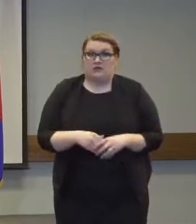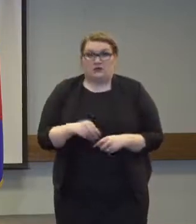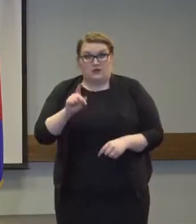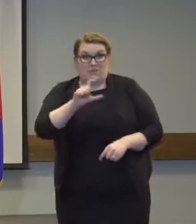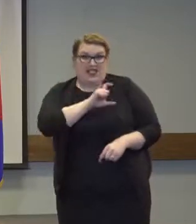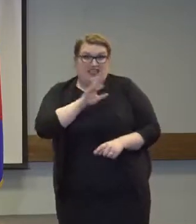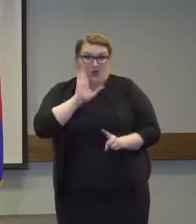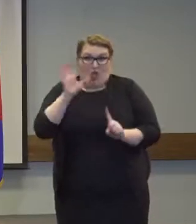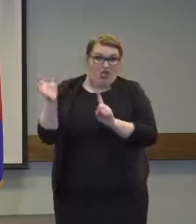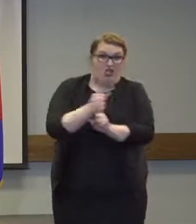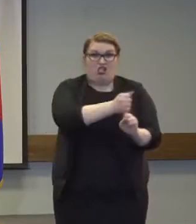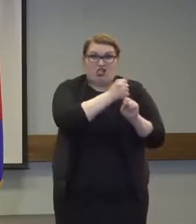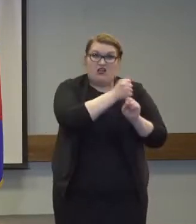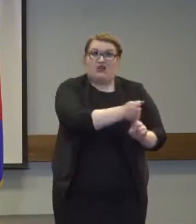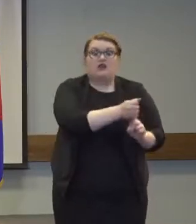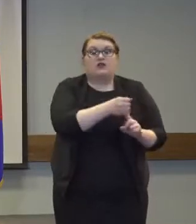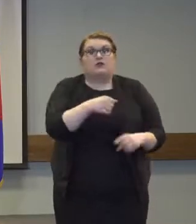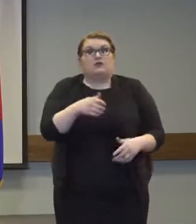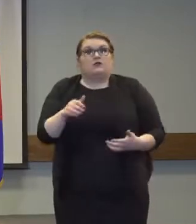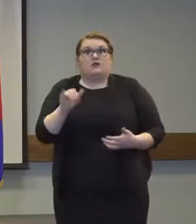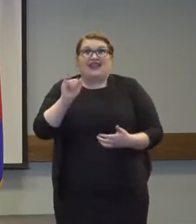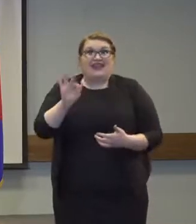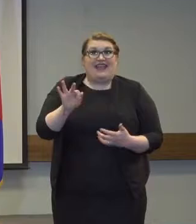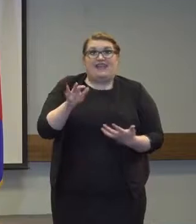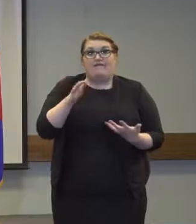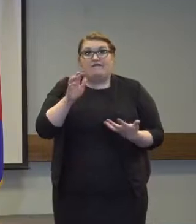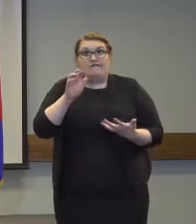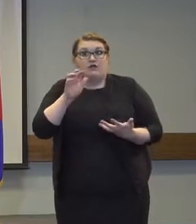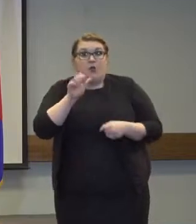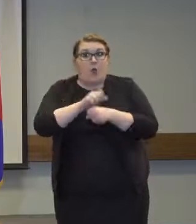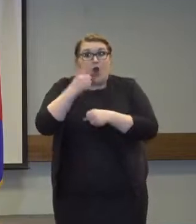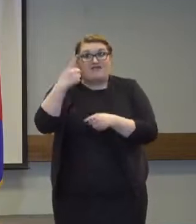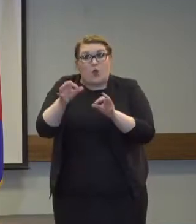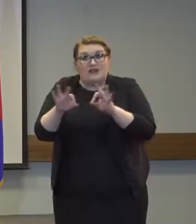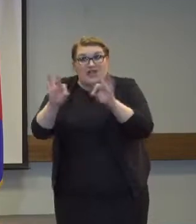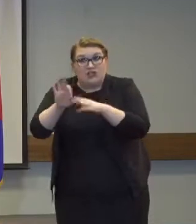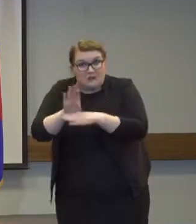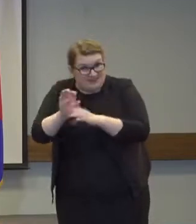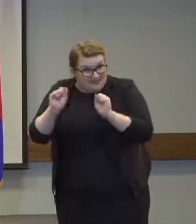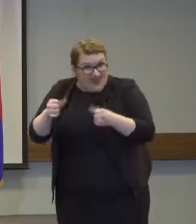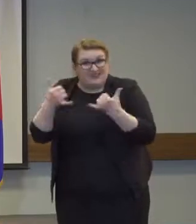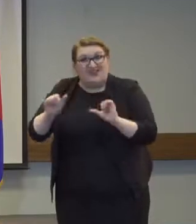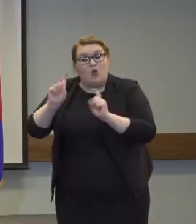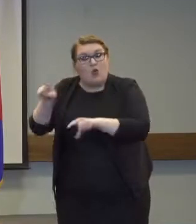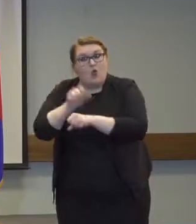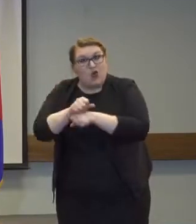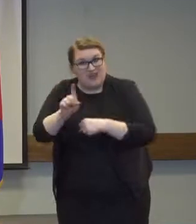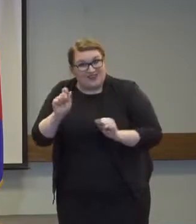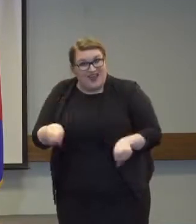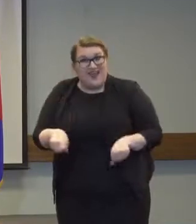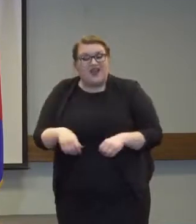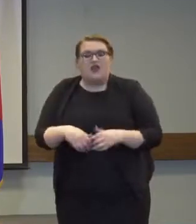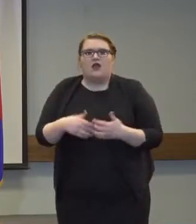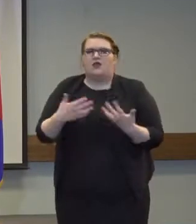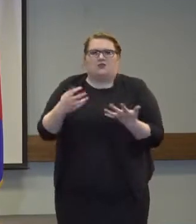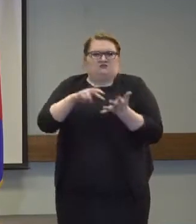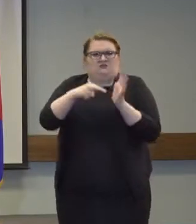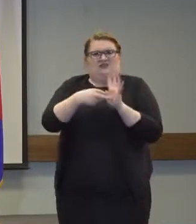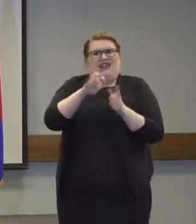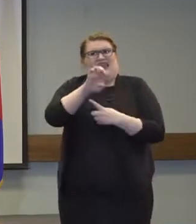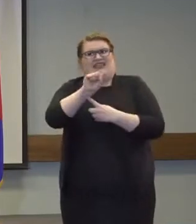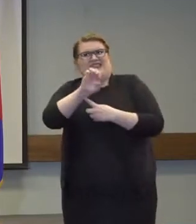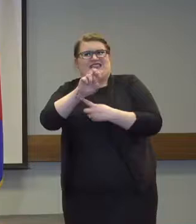police stop them? If they work for an essential business, can they still go to work? And what is an essential